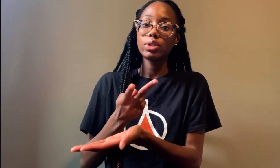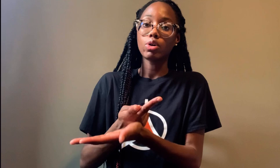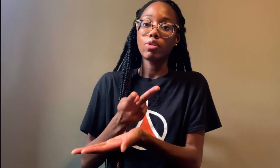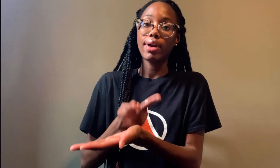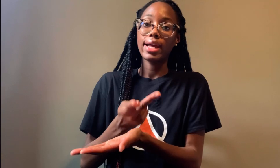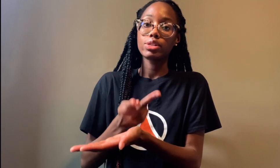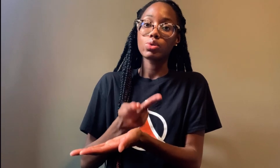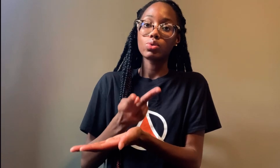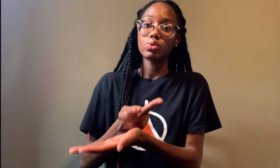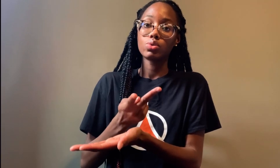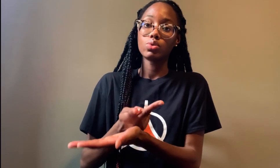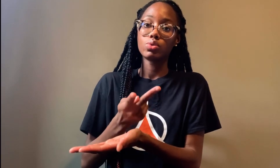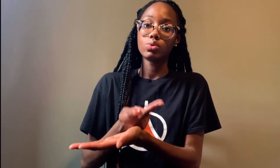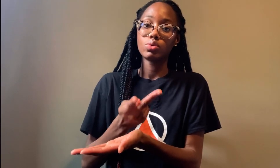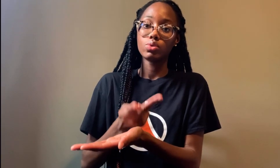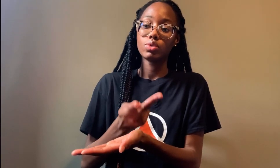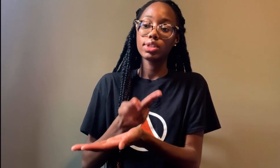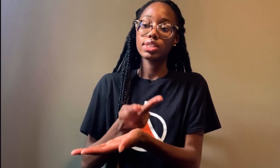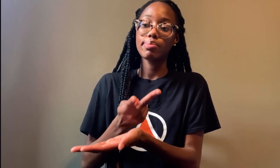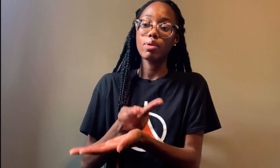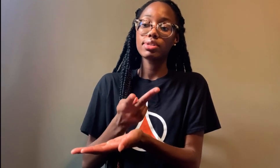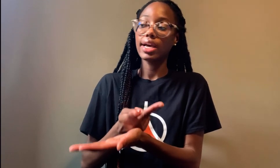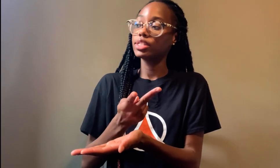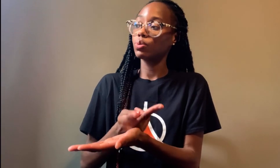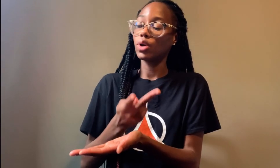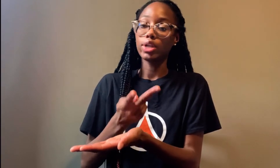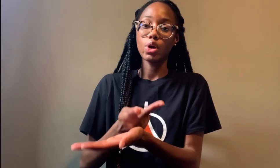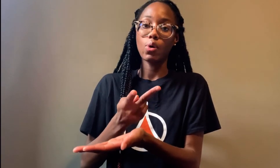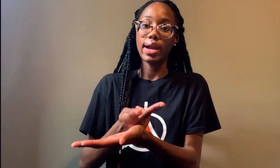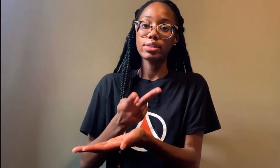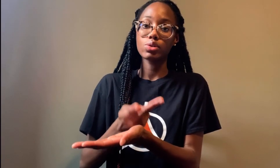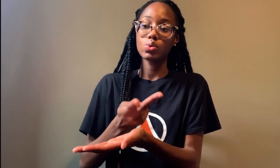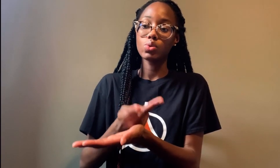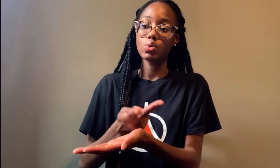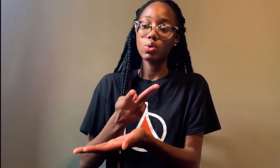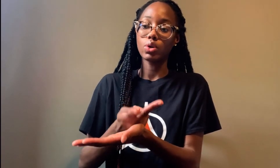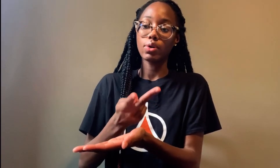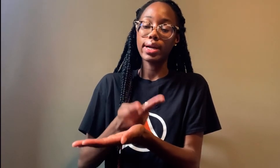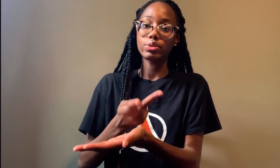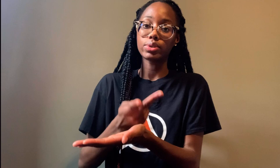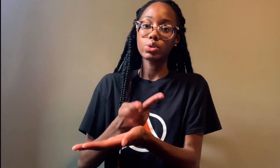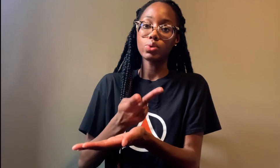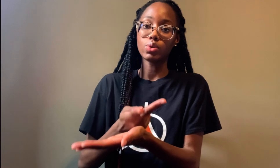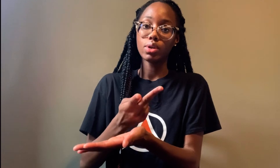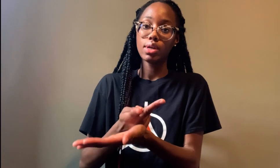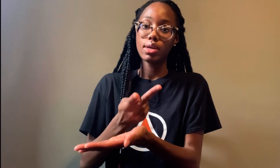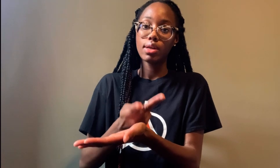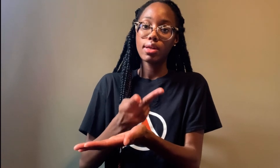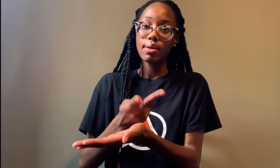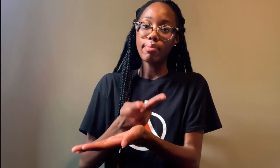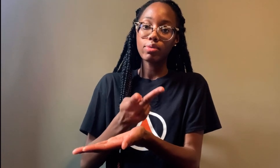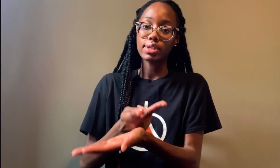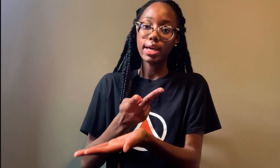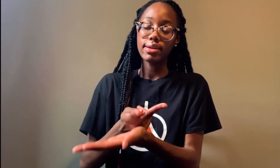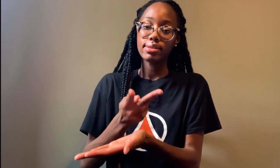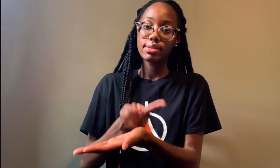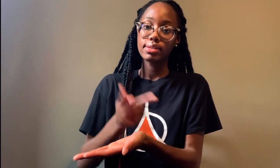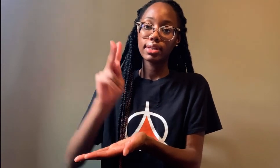or grad school. This is both signs in one. Grad school or graduate school. Both signs.